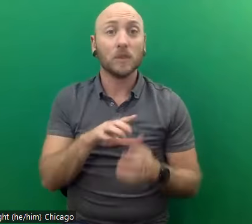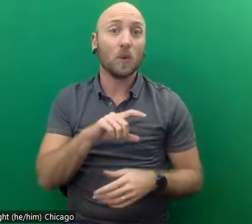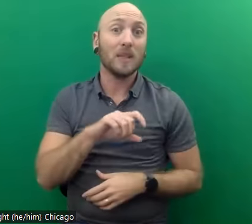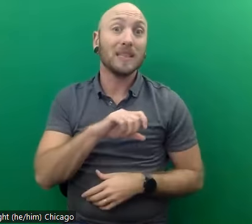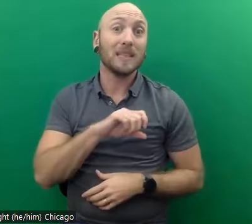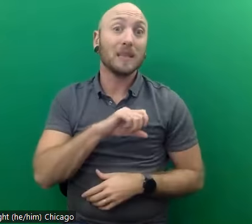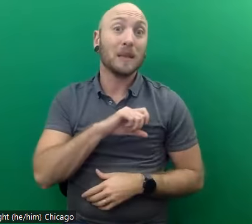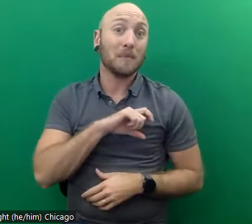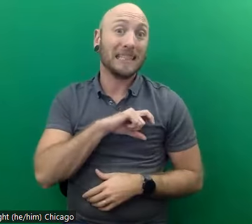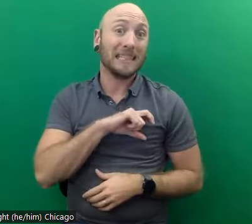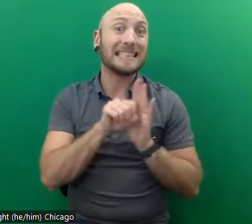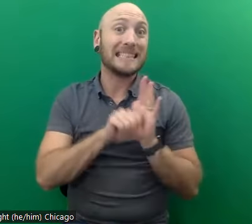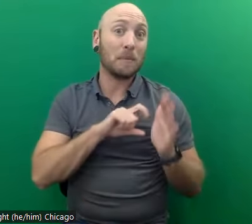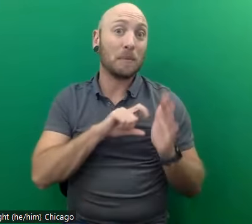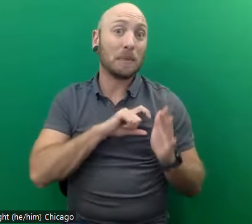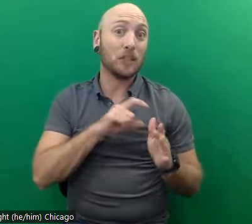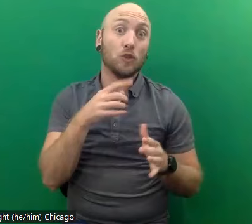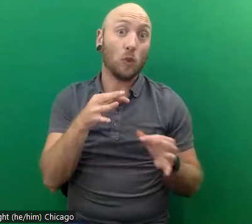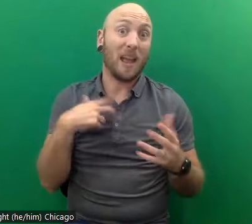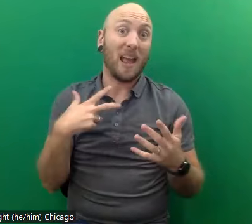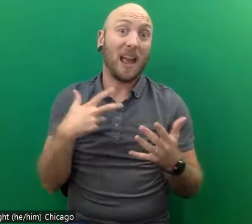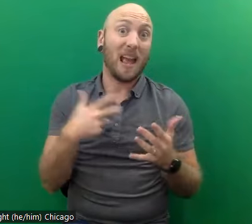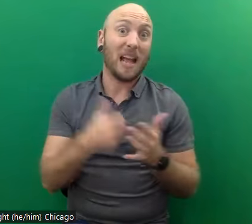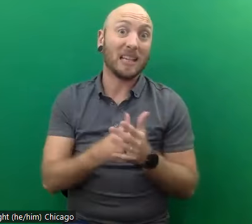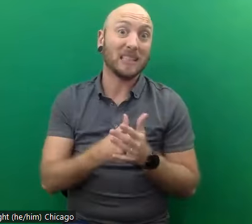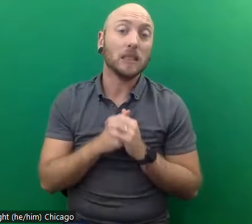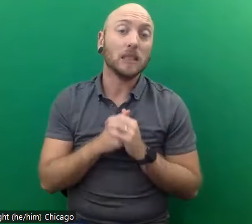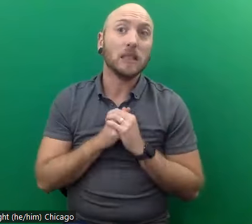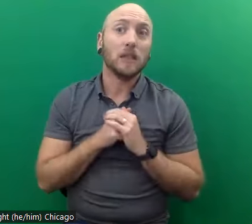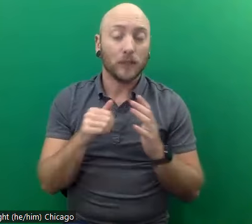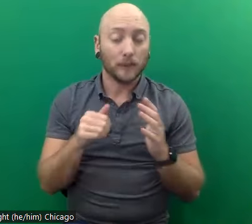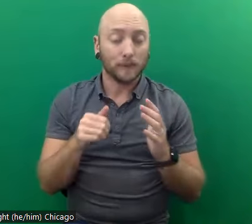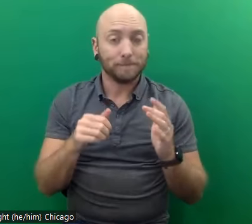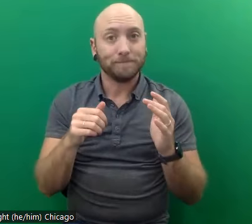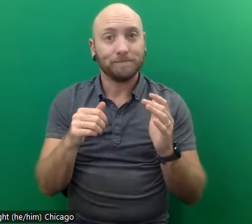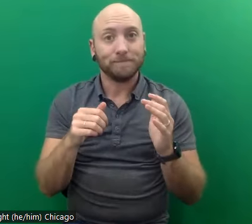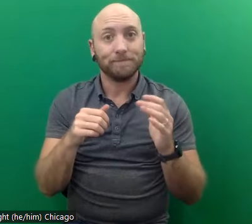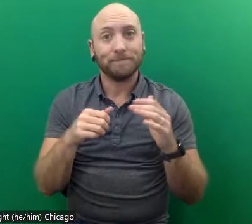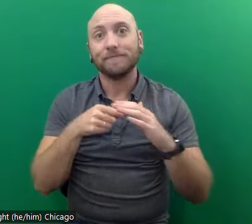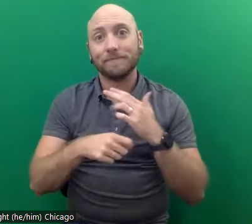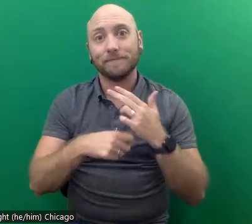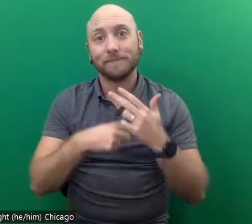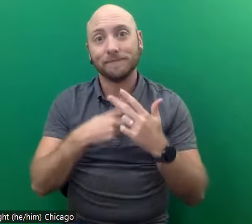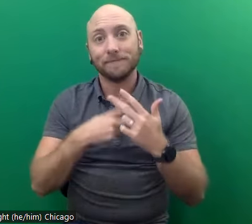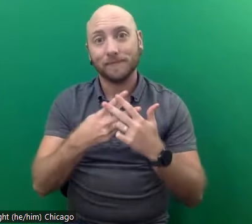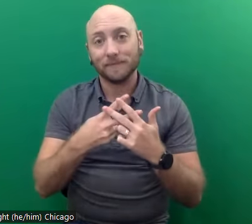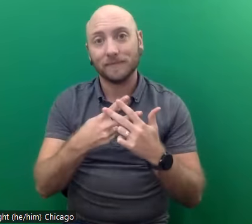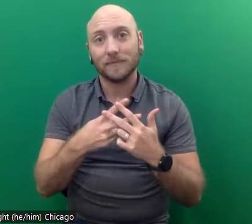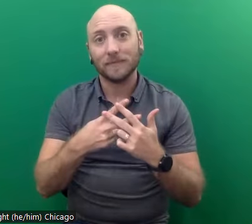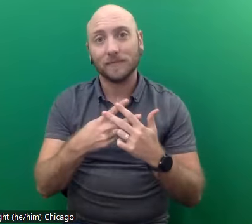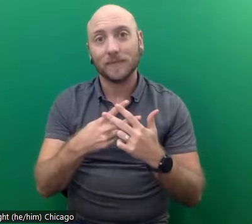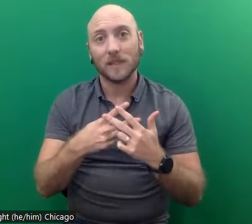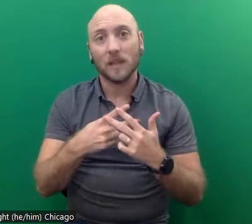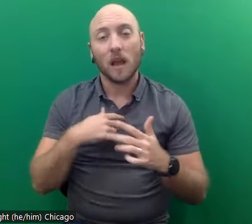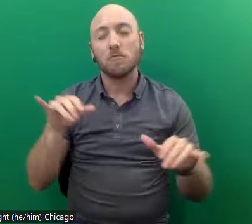Sitting in that holding cell that night, drunk as a skunk, my eyes opened wider than they had ever opened before.